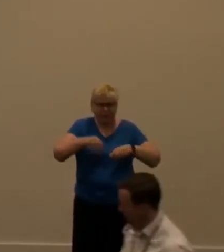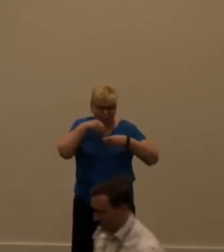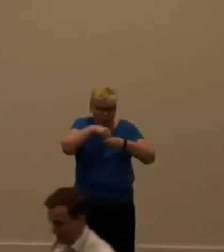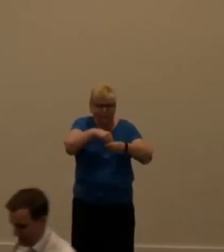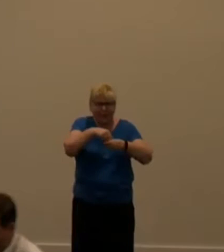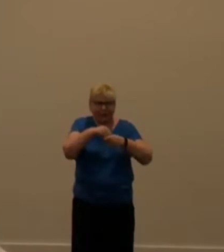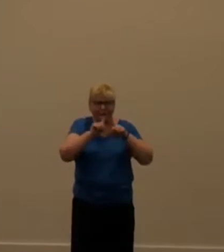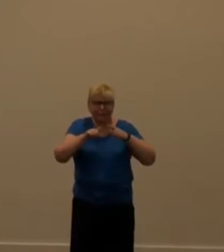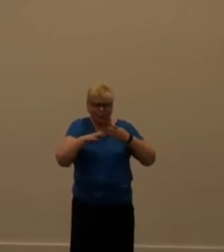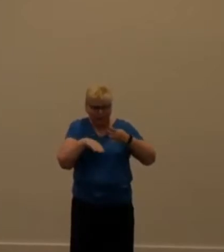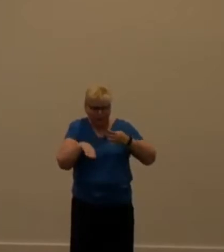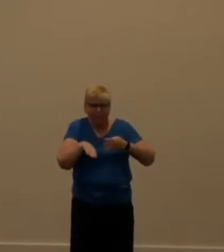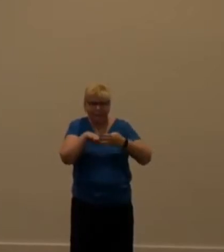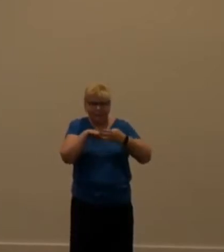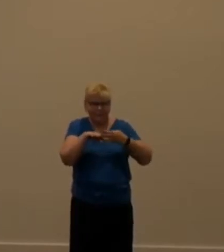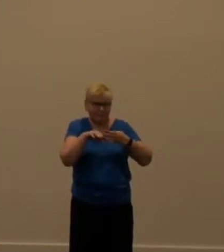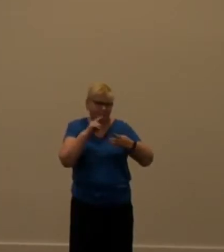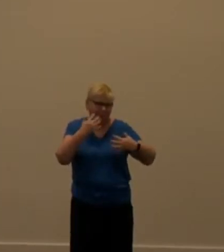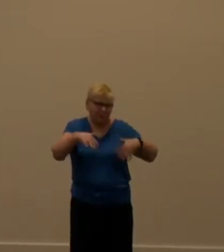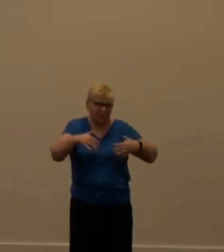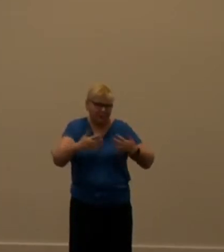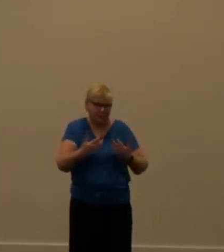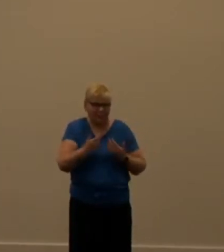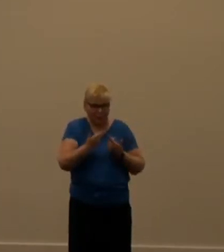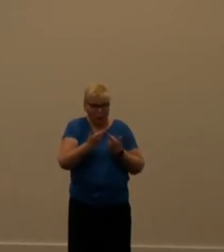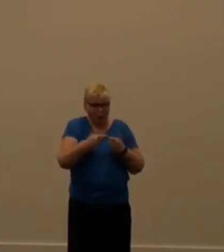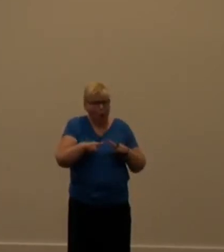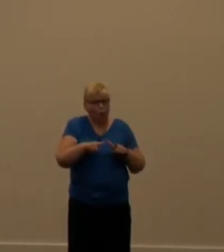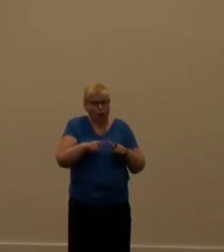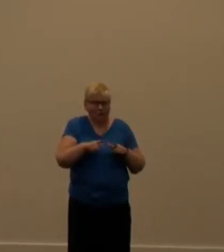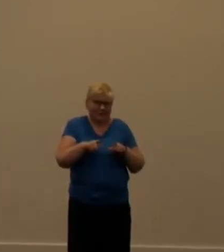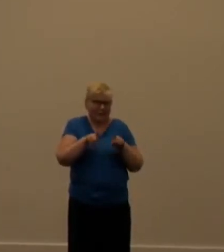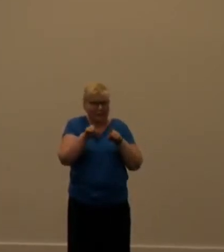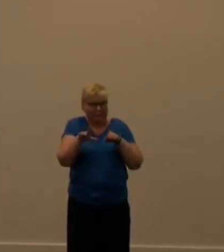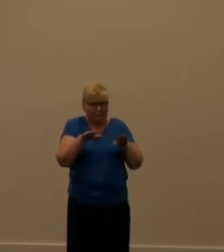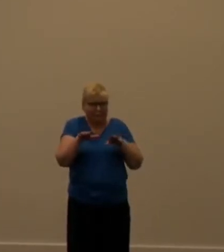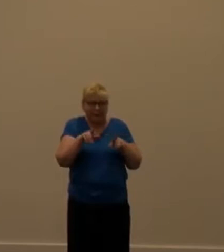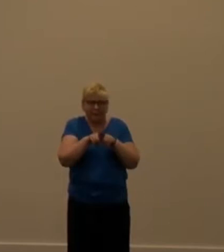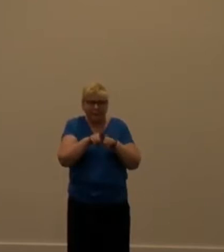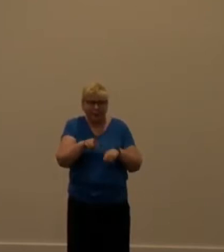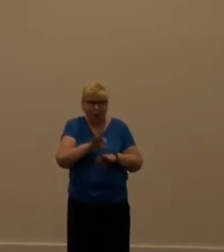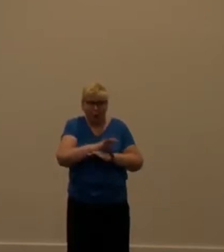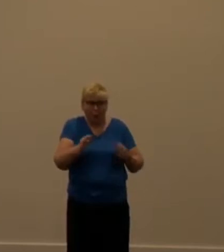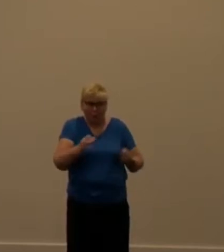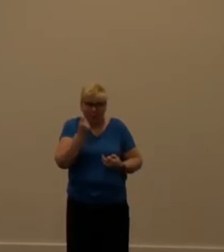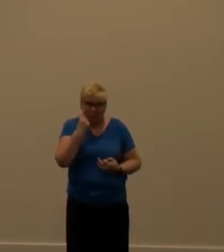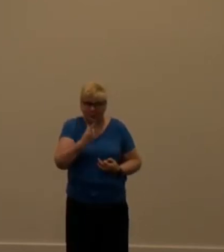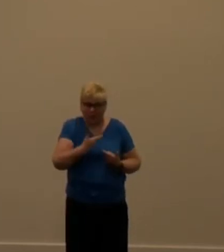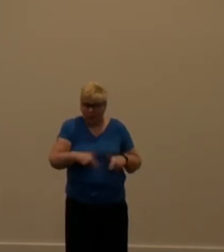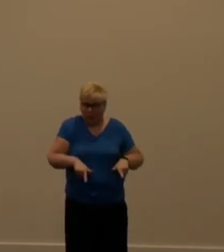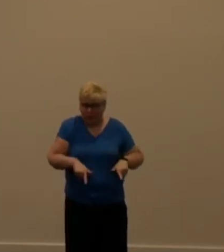levels, is amazing, and the Estonian language is kind of like that. No one understands it. It's only 1.3